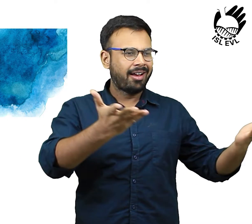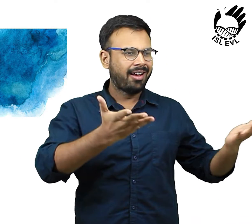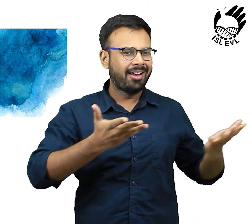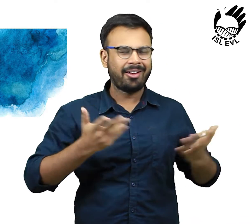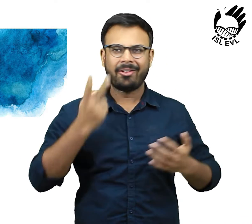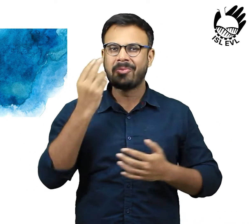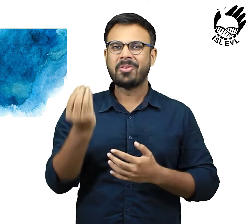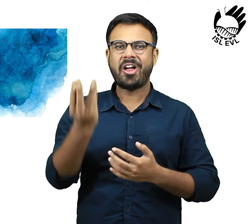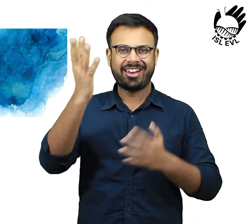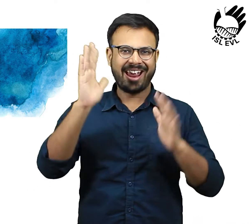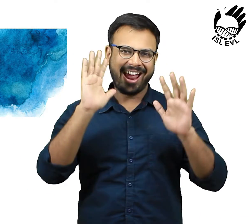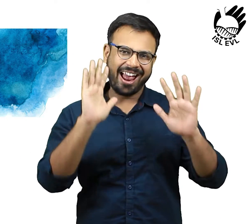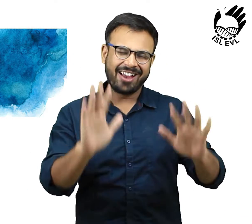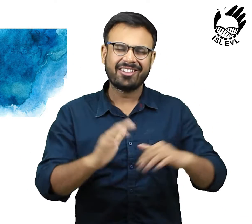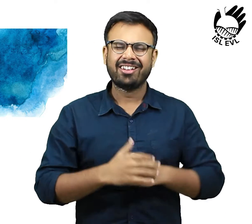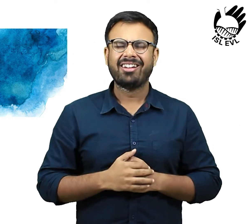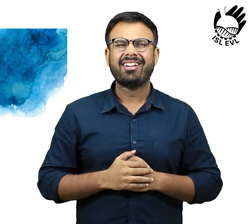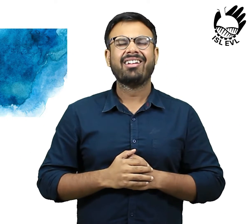Let's learn a little bit about color